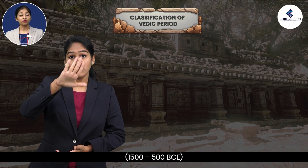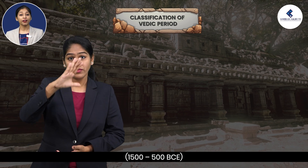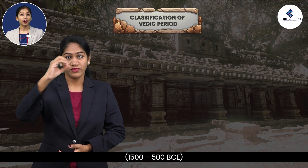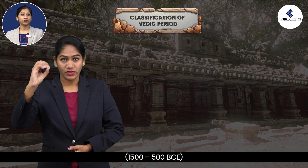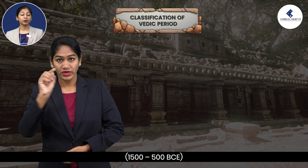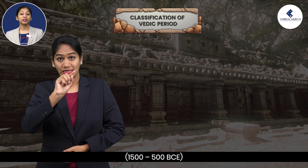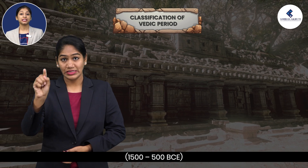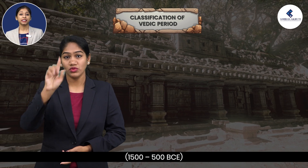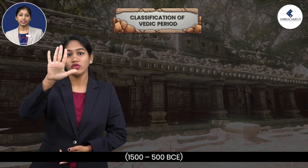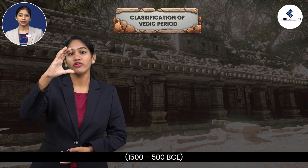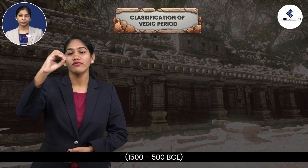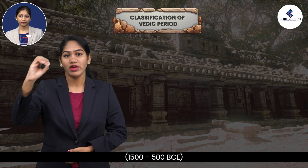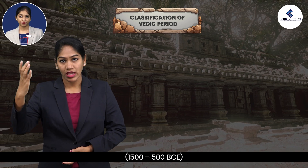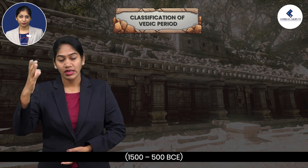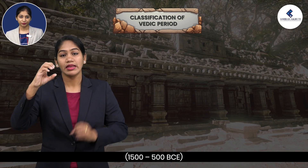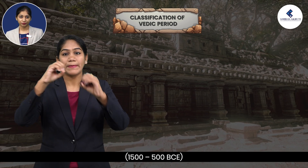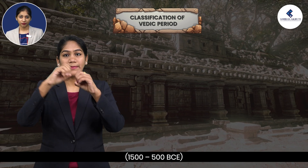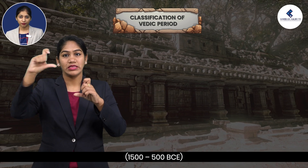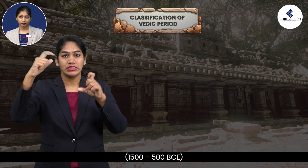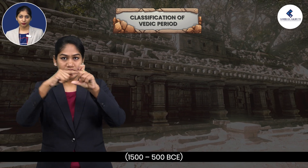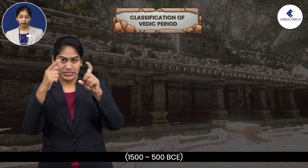(1500 to 500 BCE)